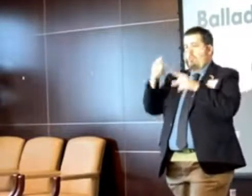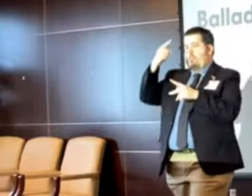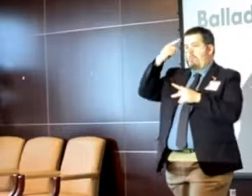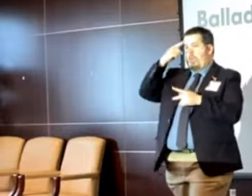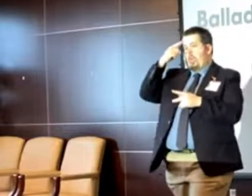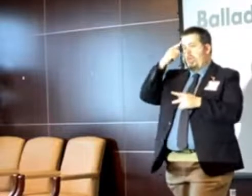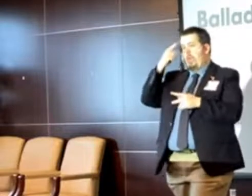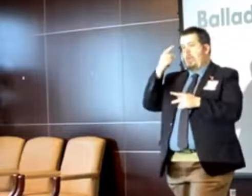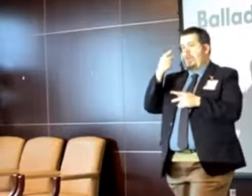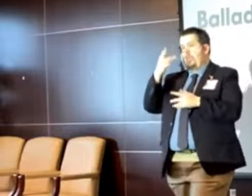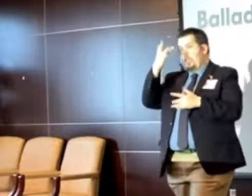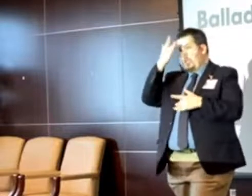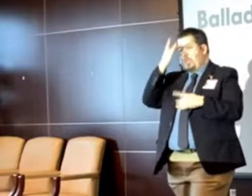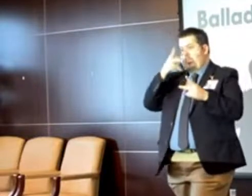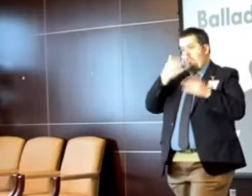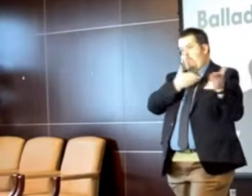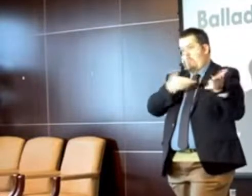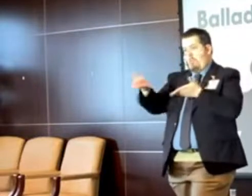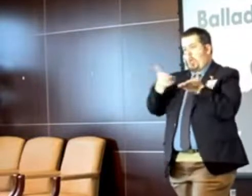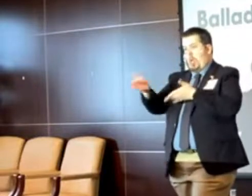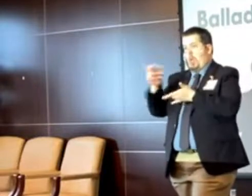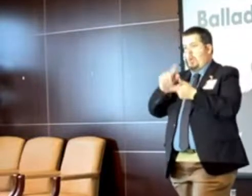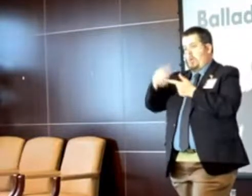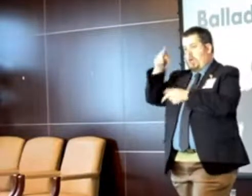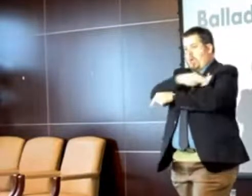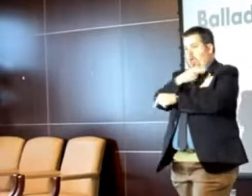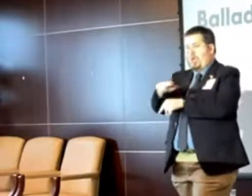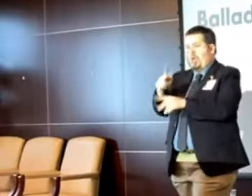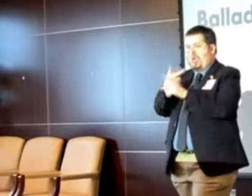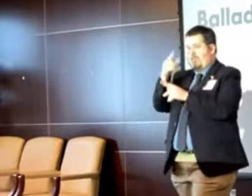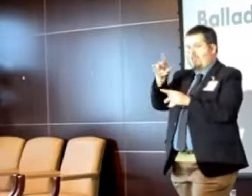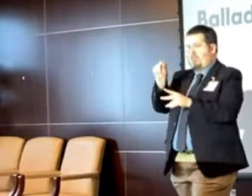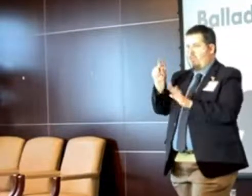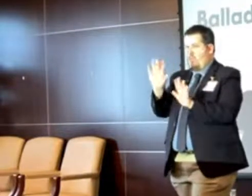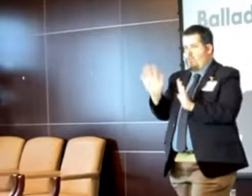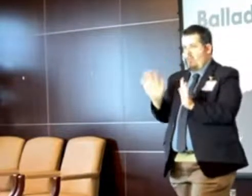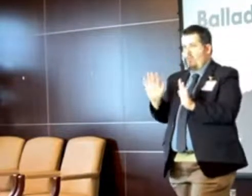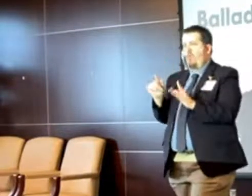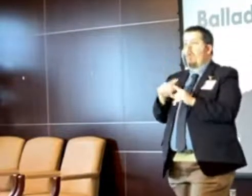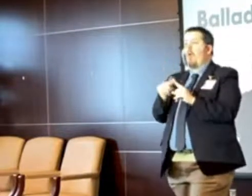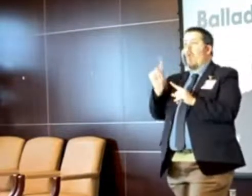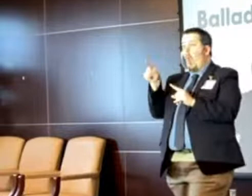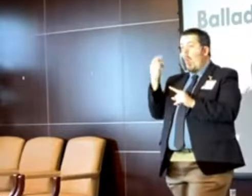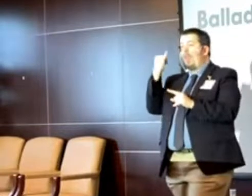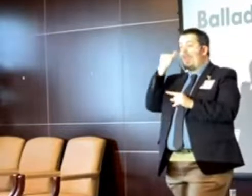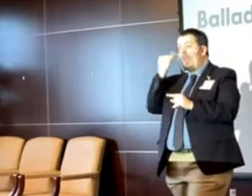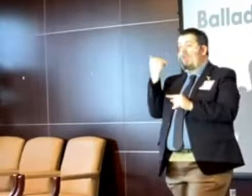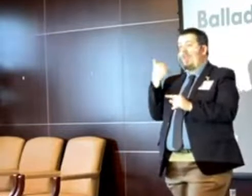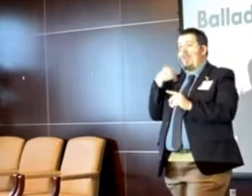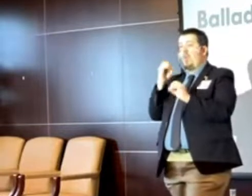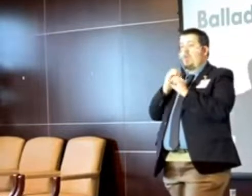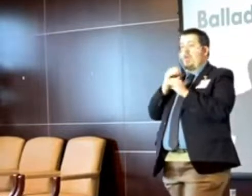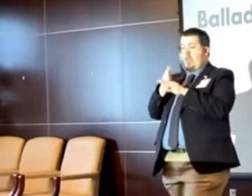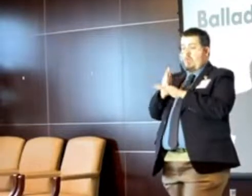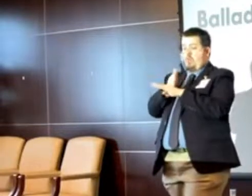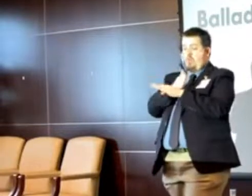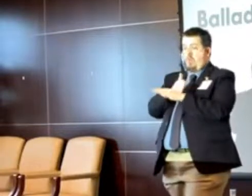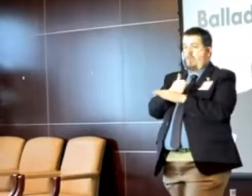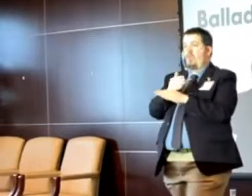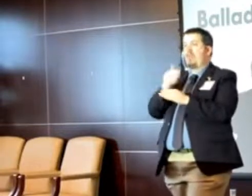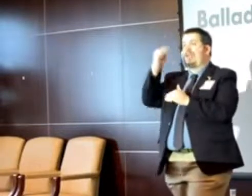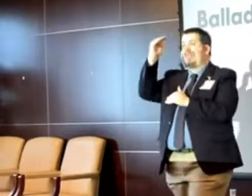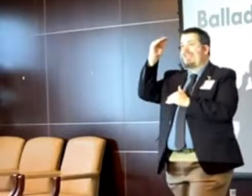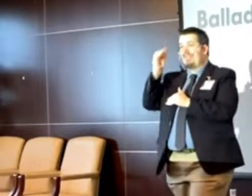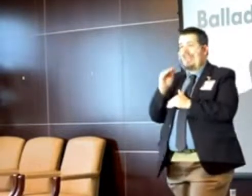think we're bringing sick people back in to the hospital to care for them. It's only if they're improving and therefore